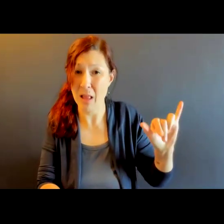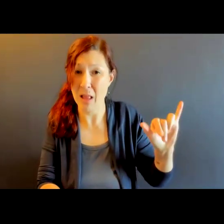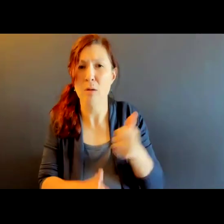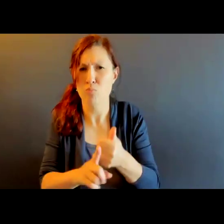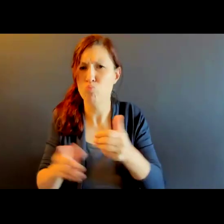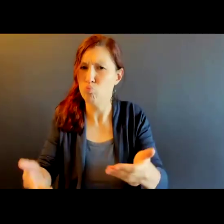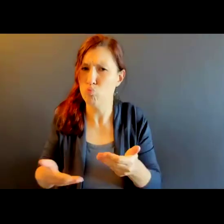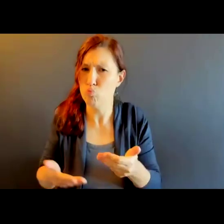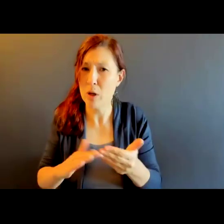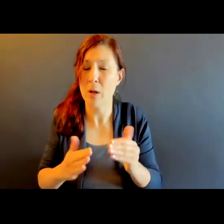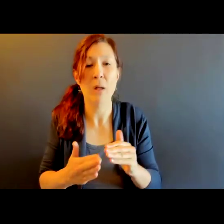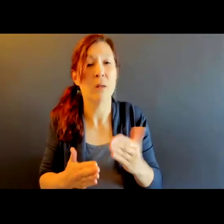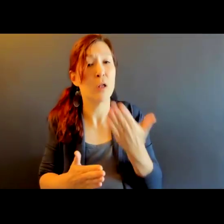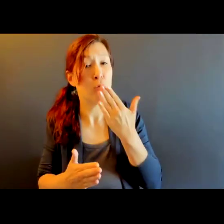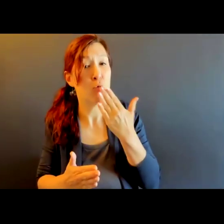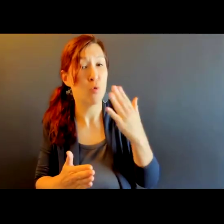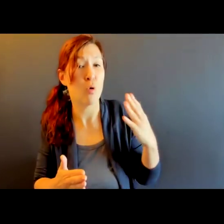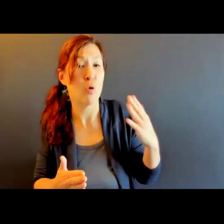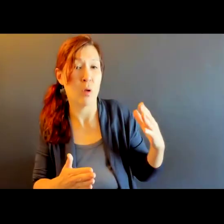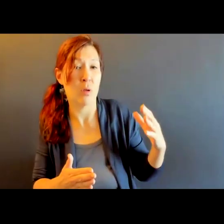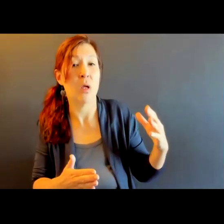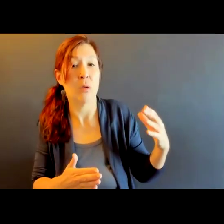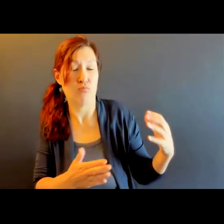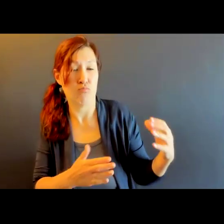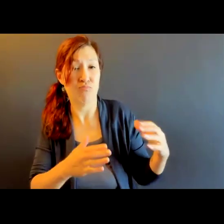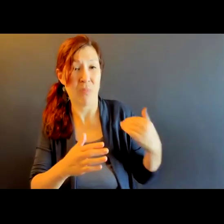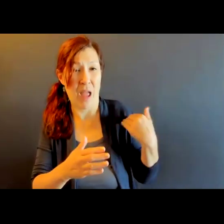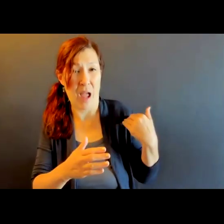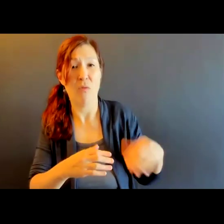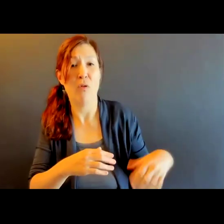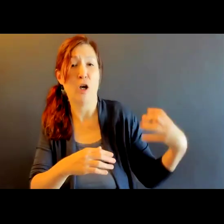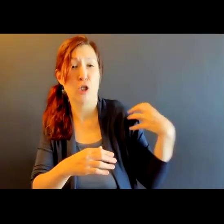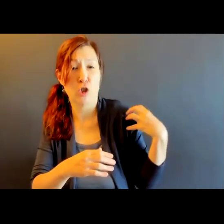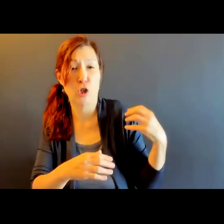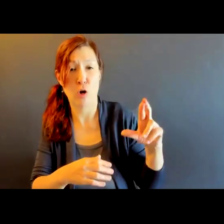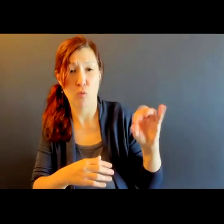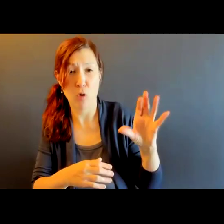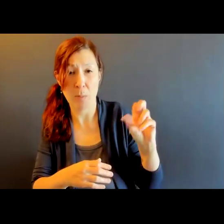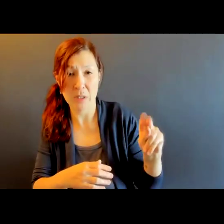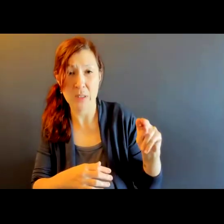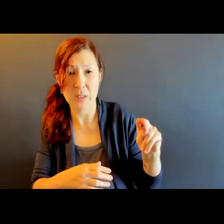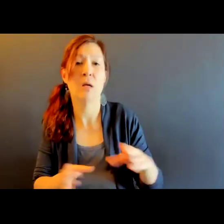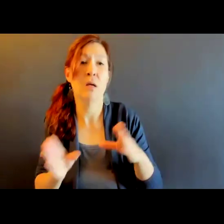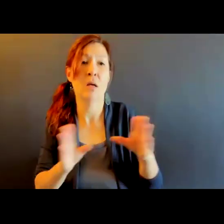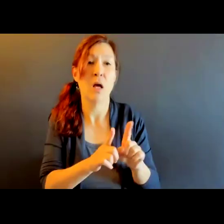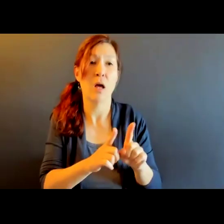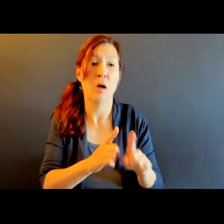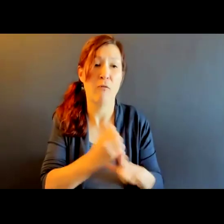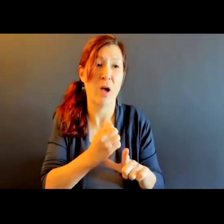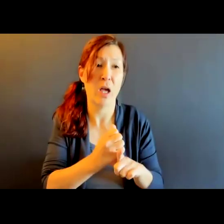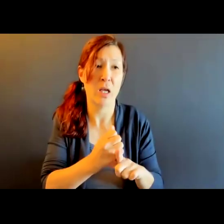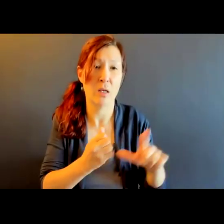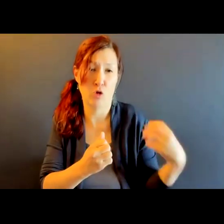Chair O'Neill for being there to welcome our students. It's always great to have our school committee members there and present in our